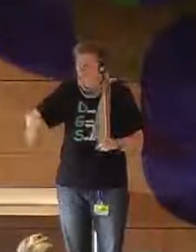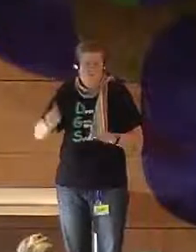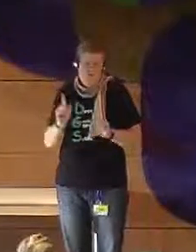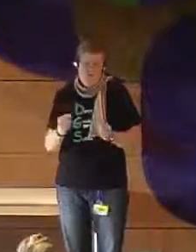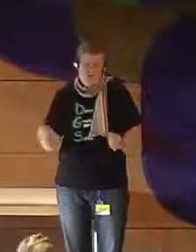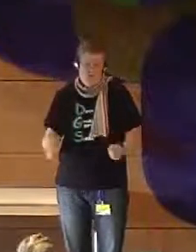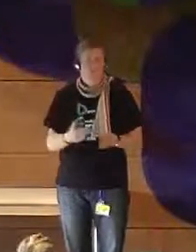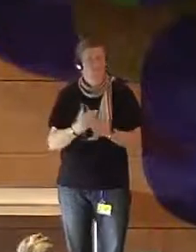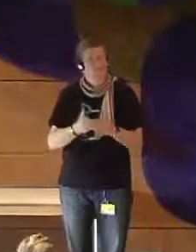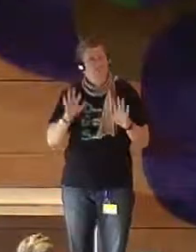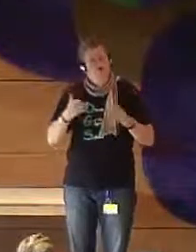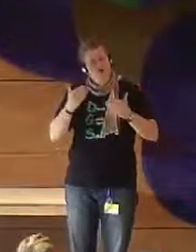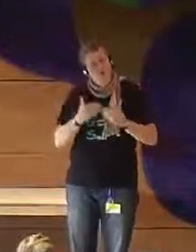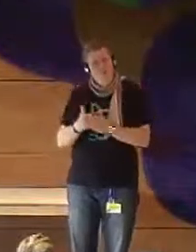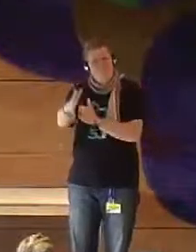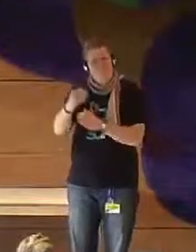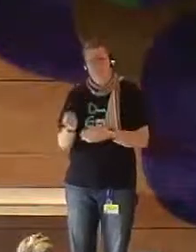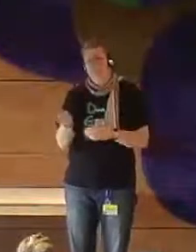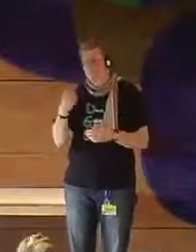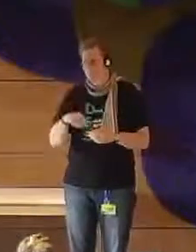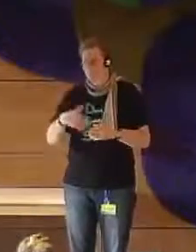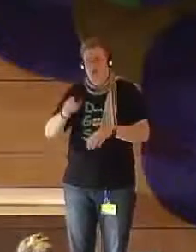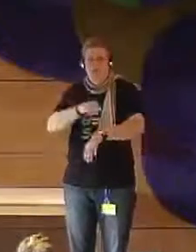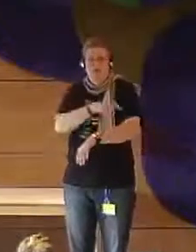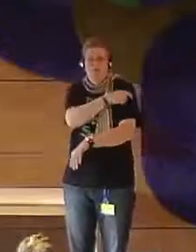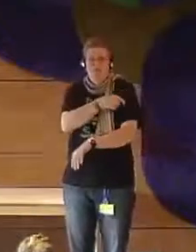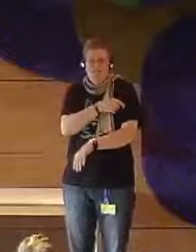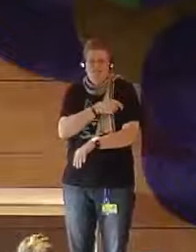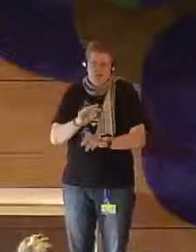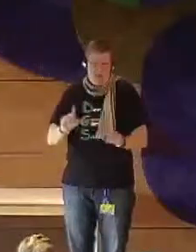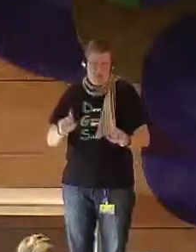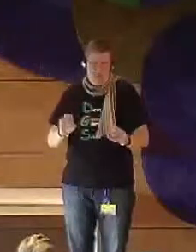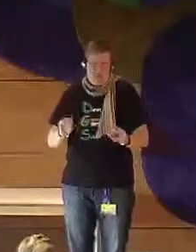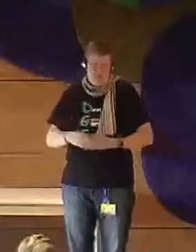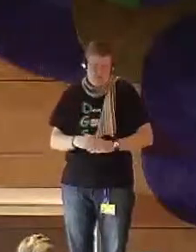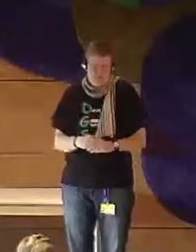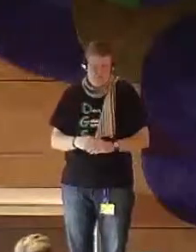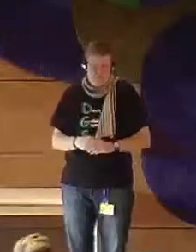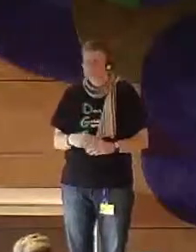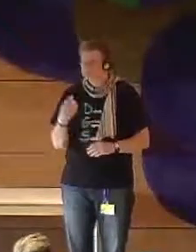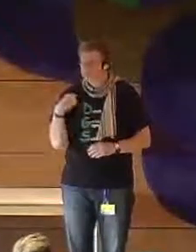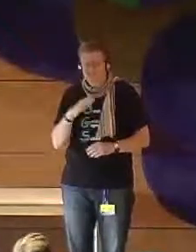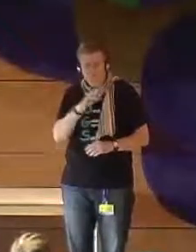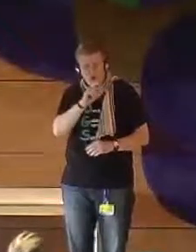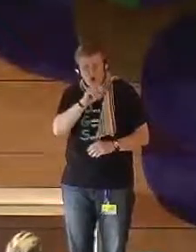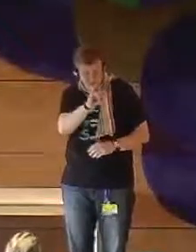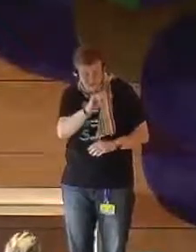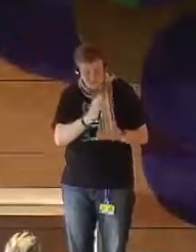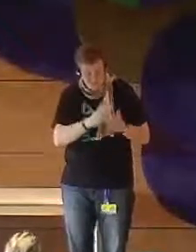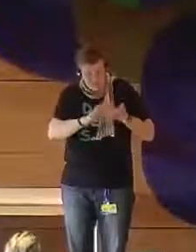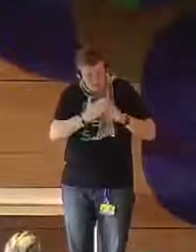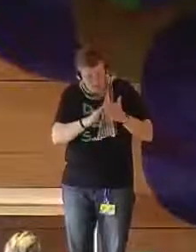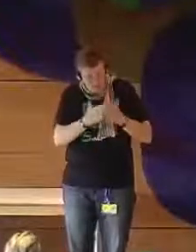patches, and we both, Connie and I, because I've just checked, tend to use the oral contraceptive pill because it's widely available, but